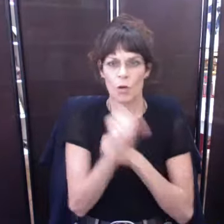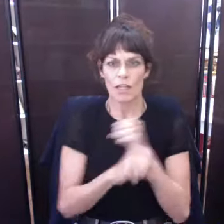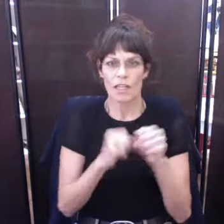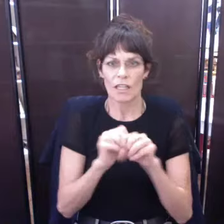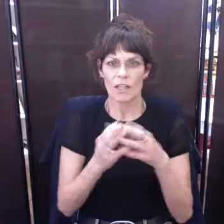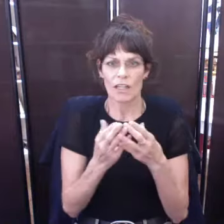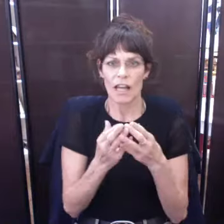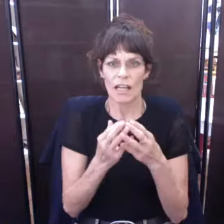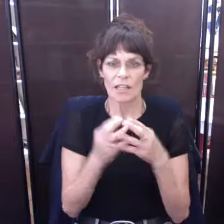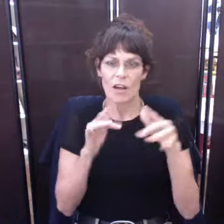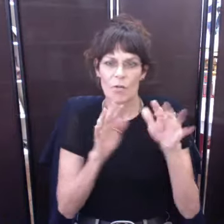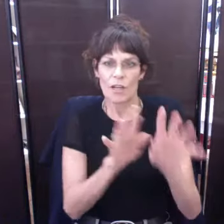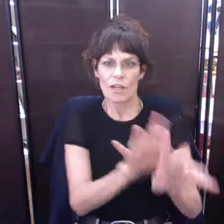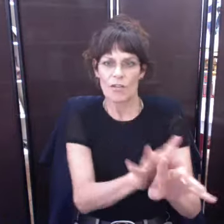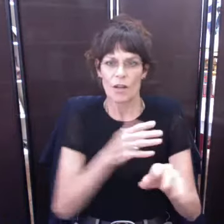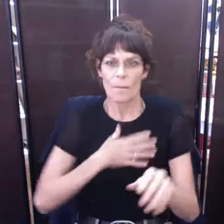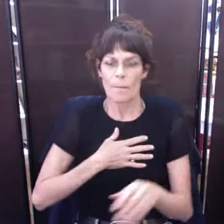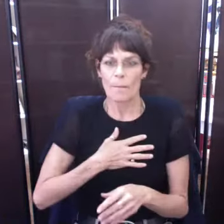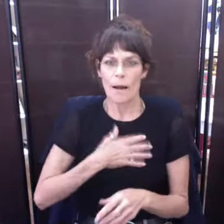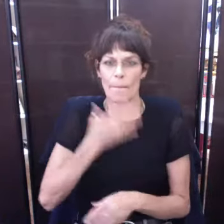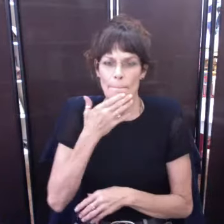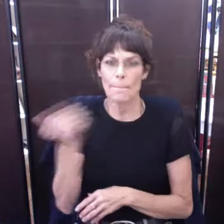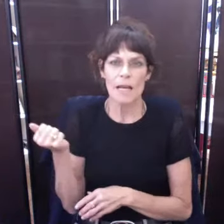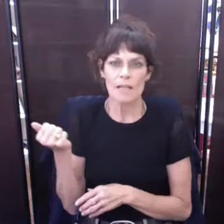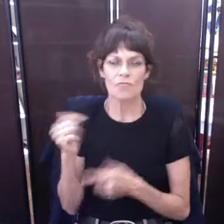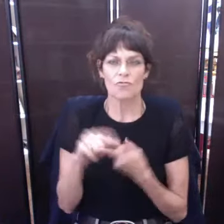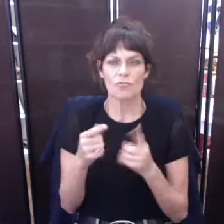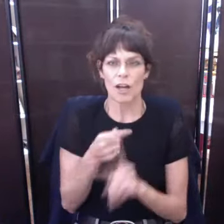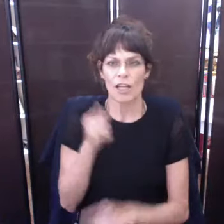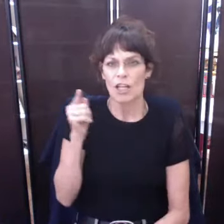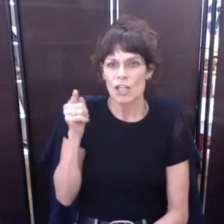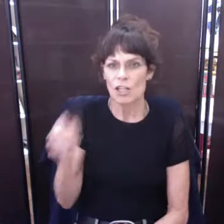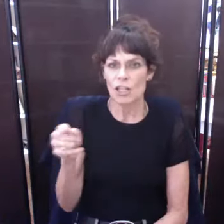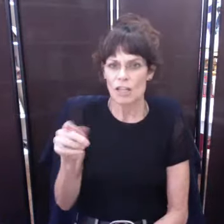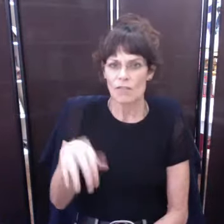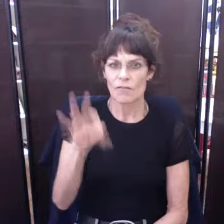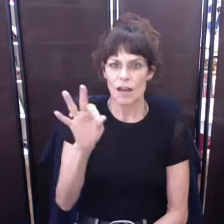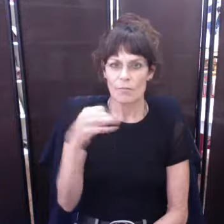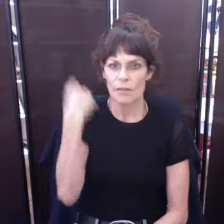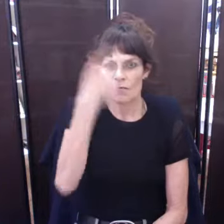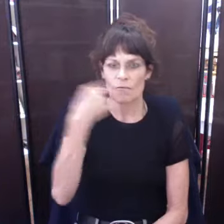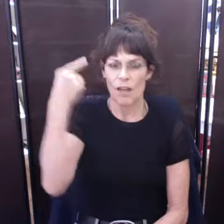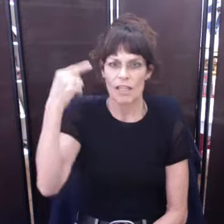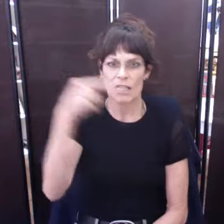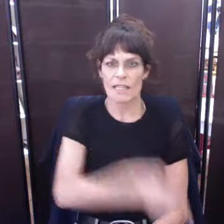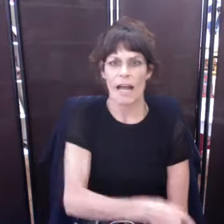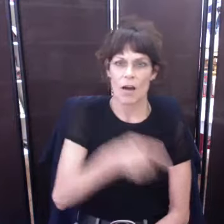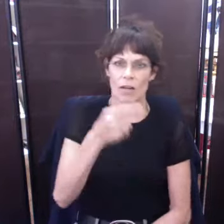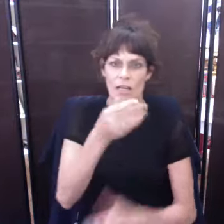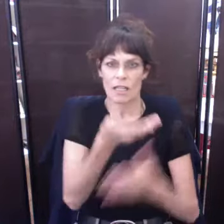was my best friend, the one that I used with the entire time. She was the one that found me face down in a ditch with water and